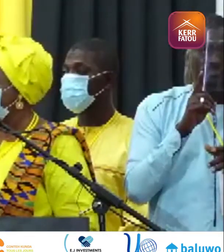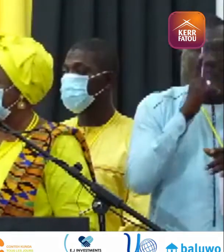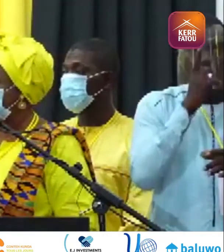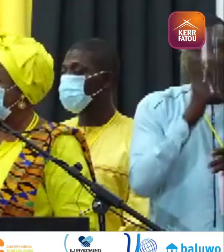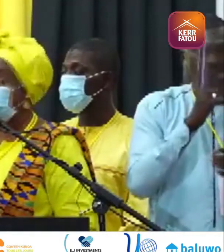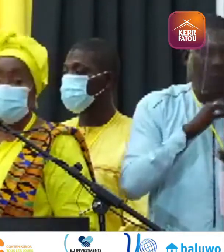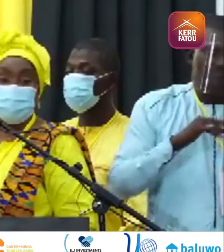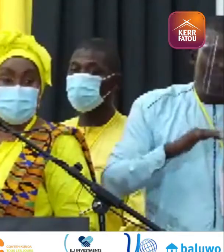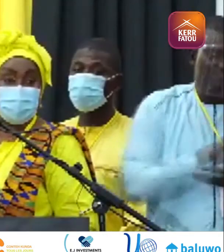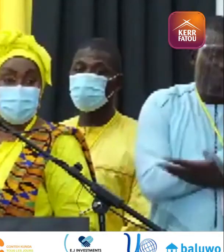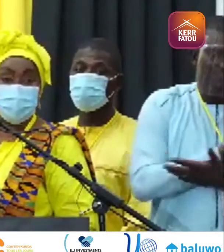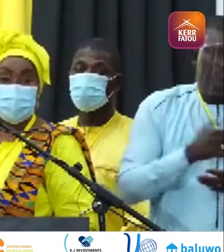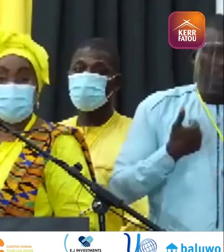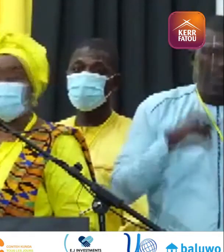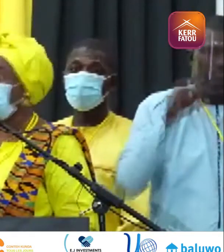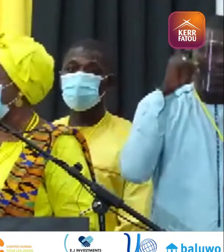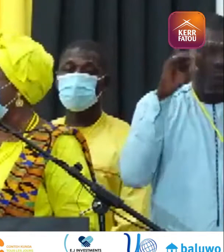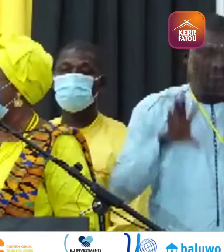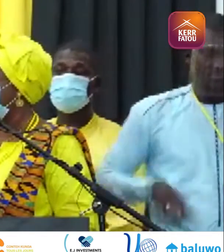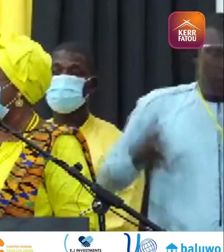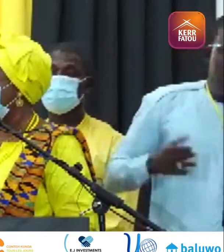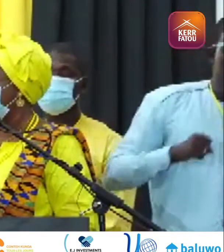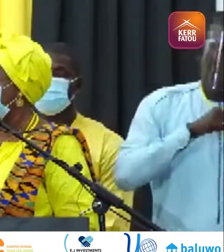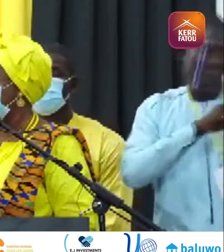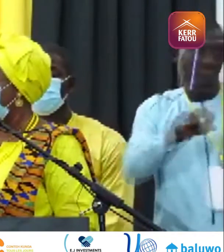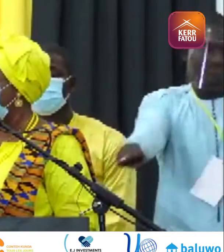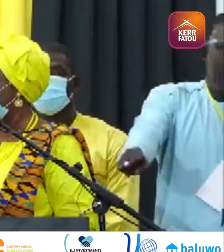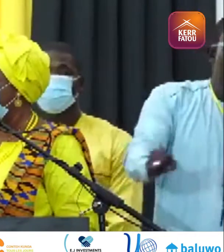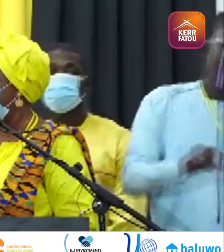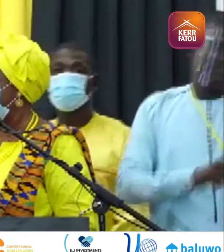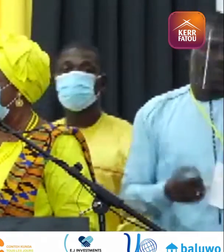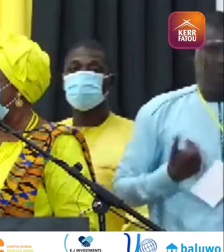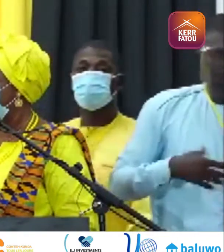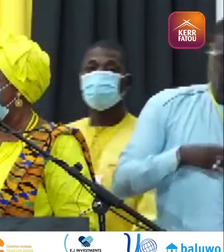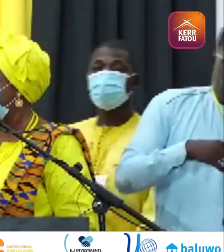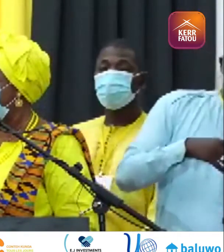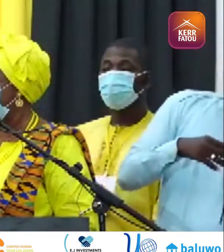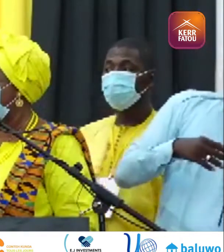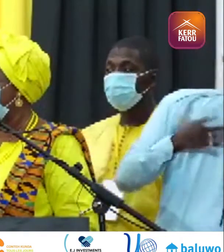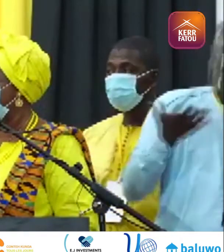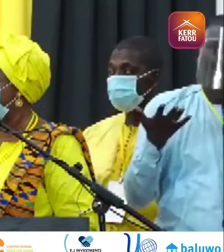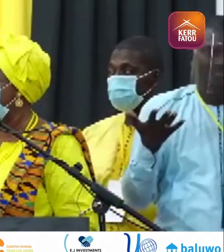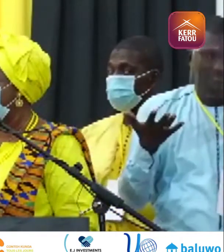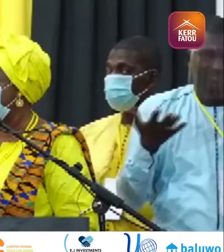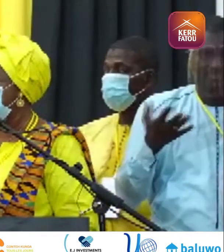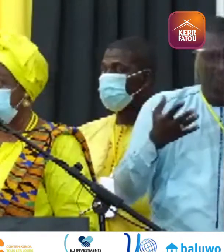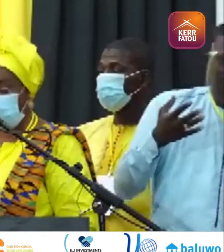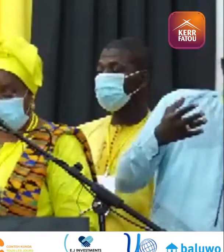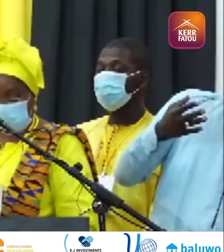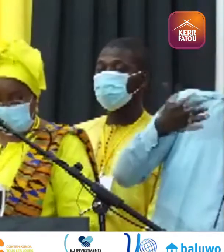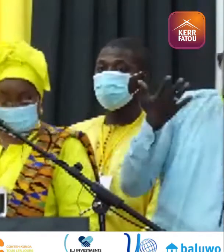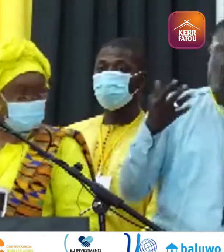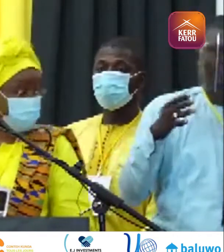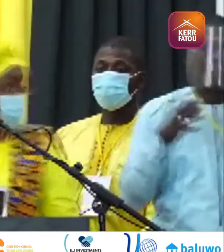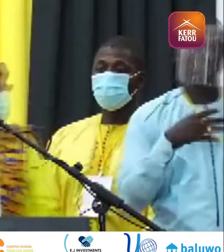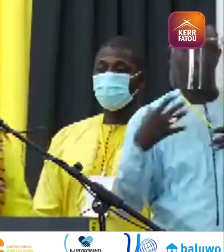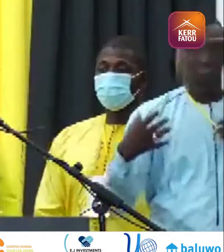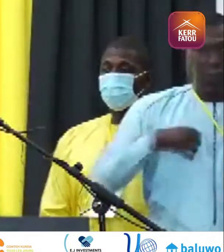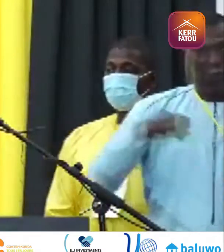just one track, so that we can at least liven up the hall before we get to the next sessions. Thank you.